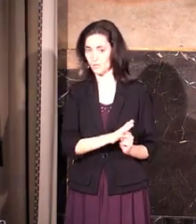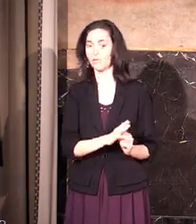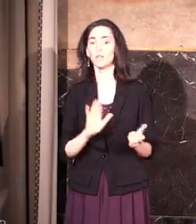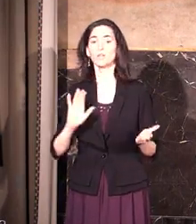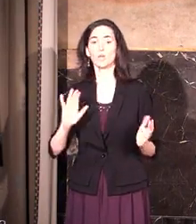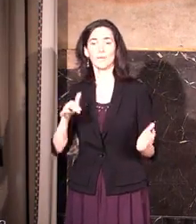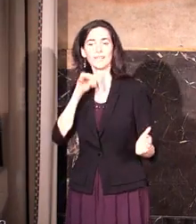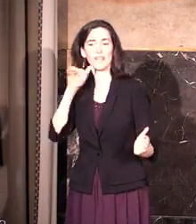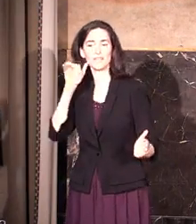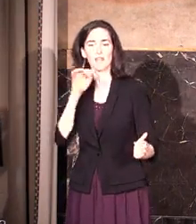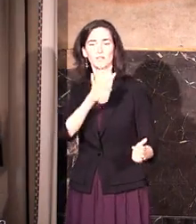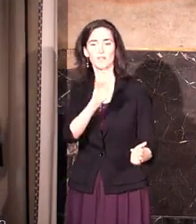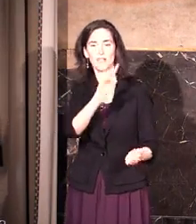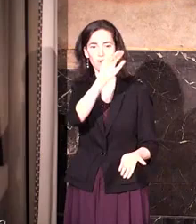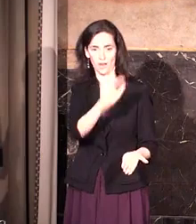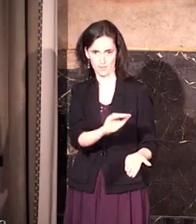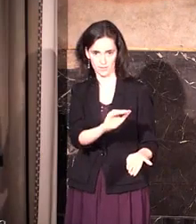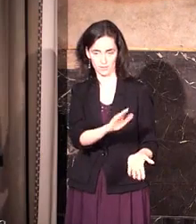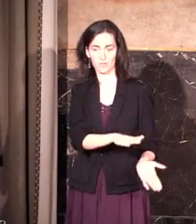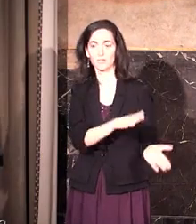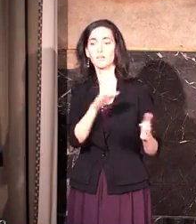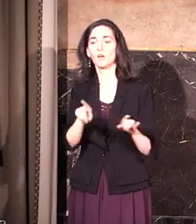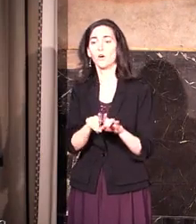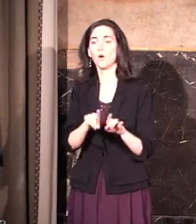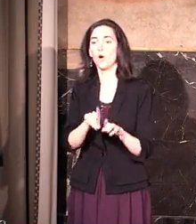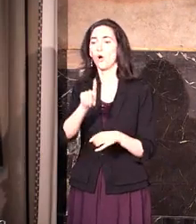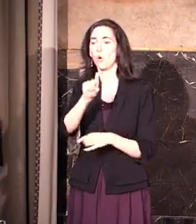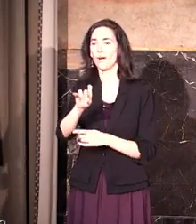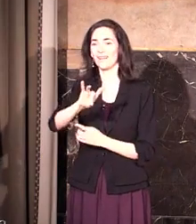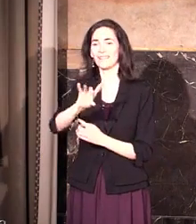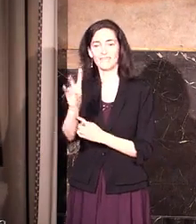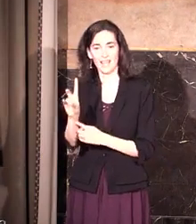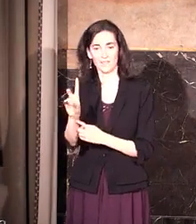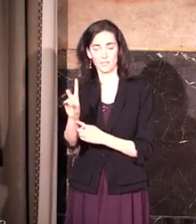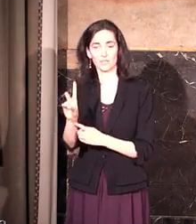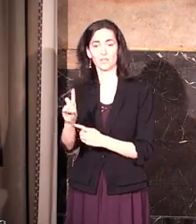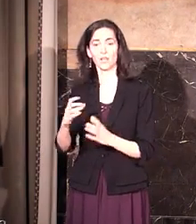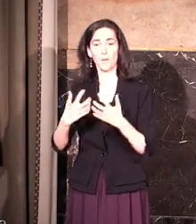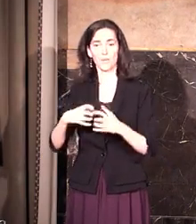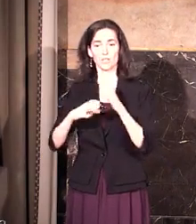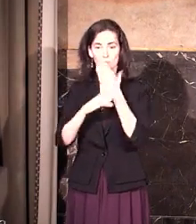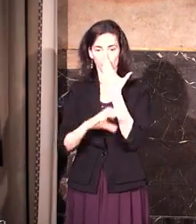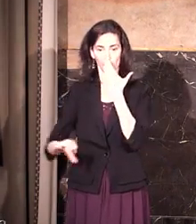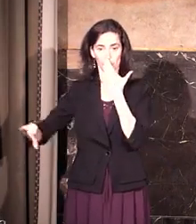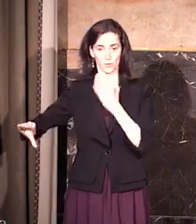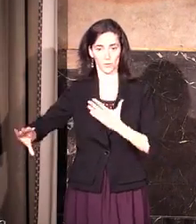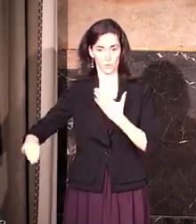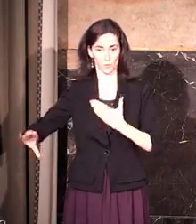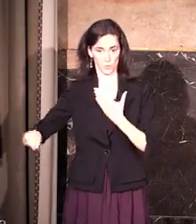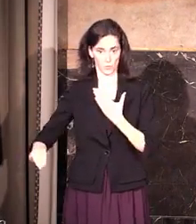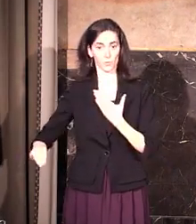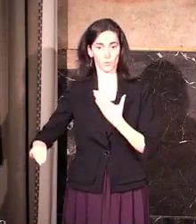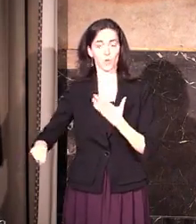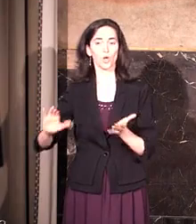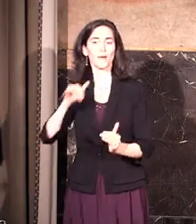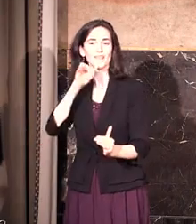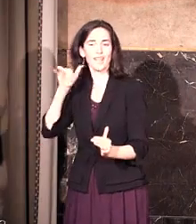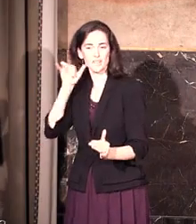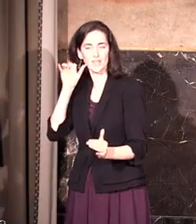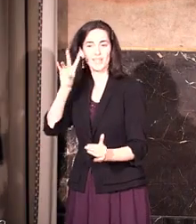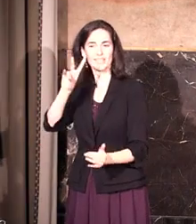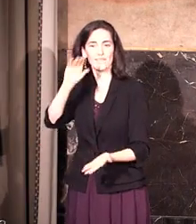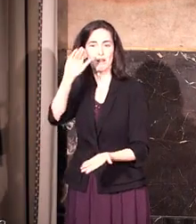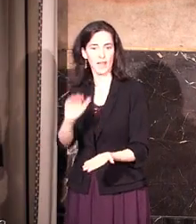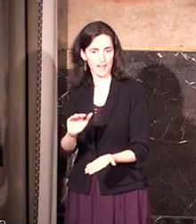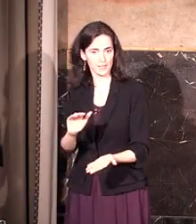yesterday. And we have 187 on ventilators in hospitals. That's down 7. So it's